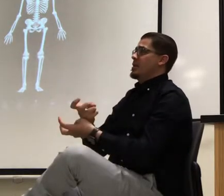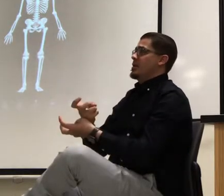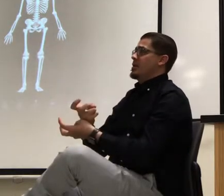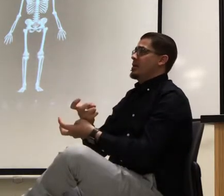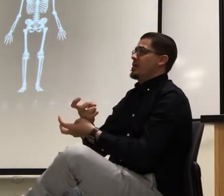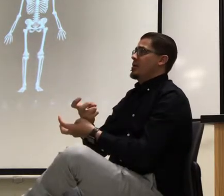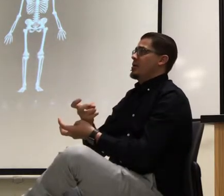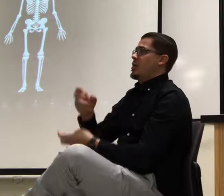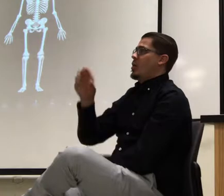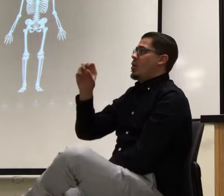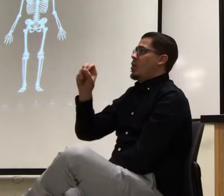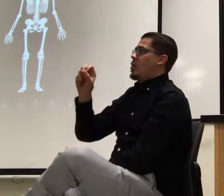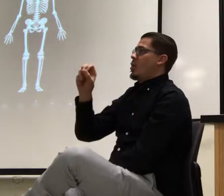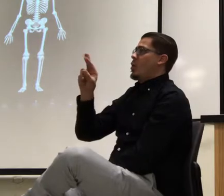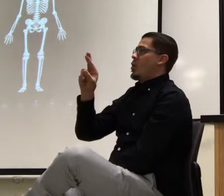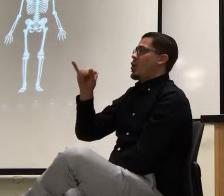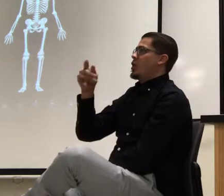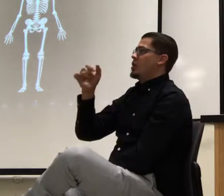origin and insertion.